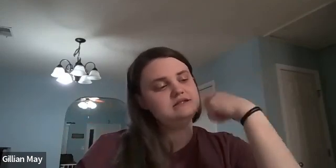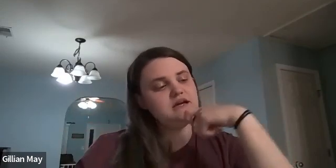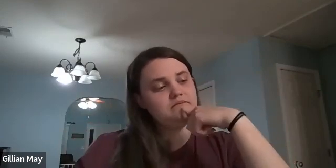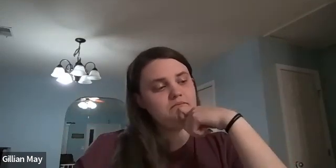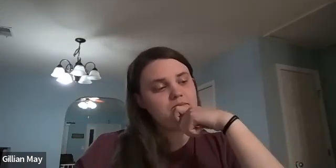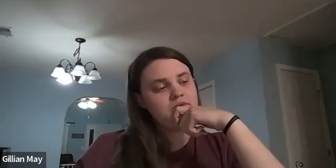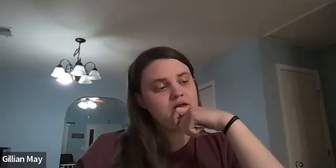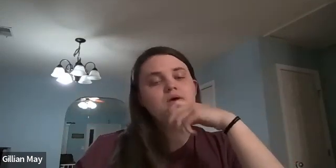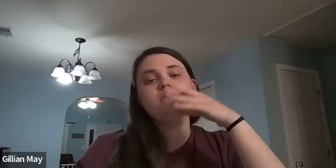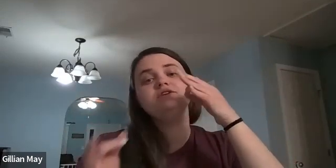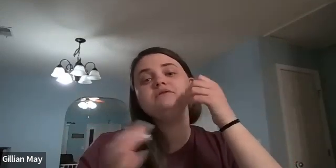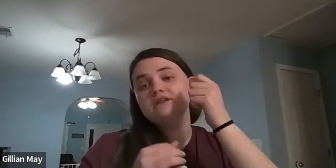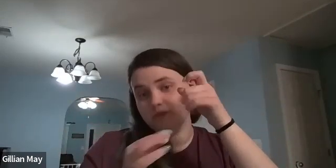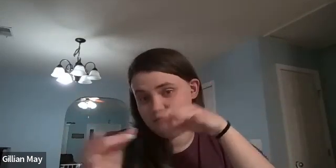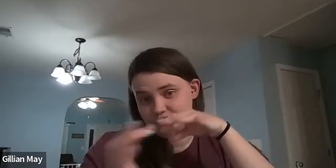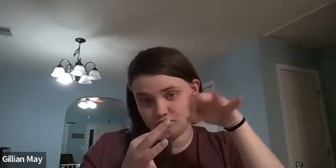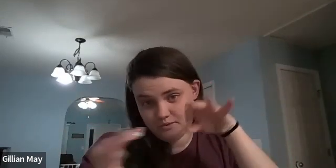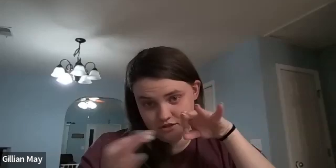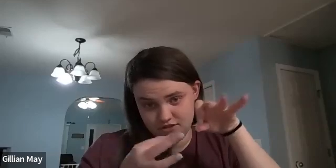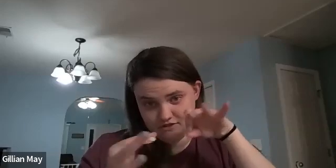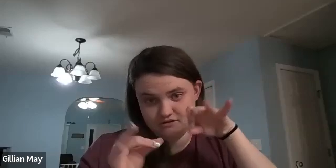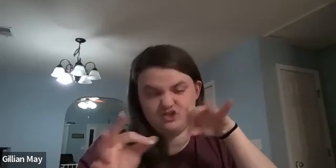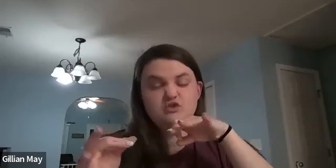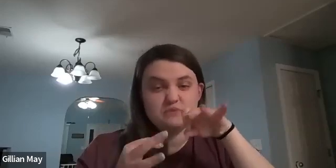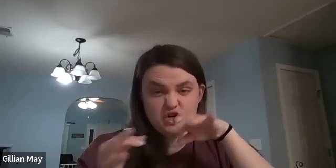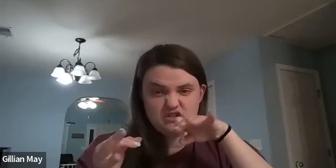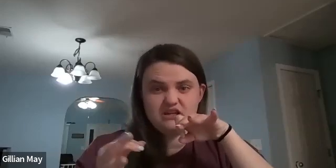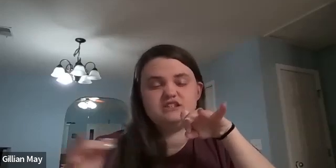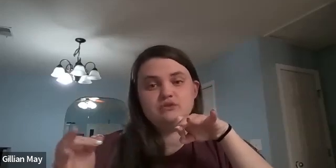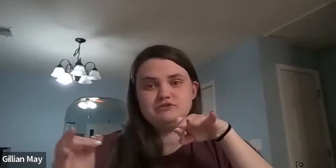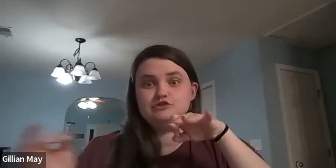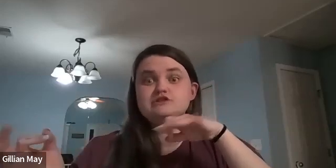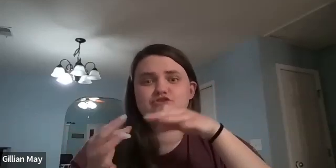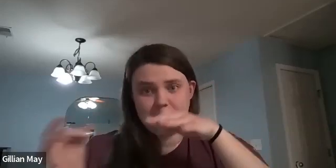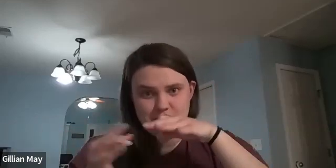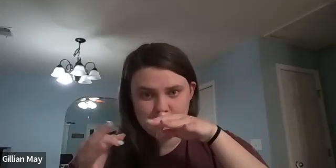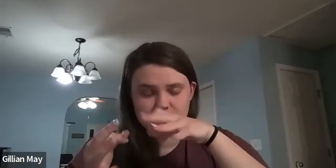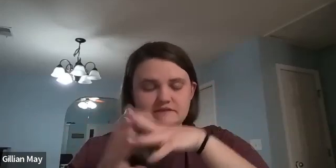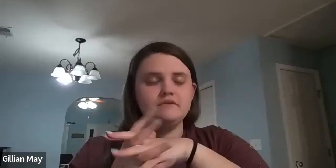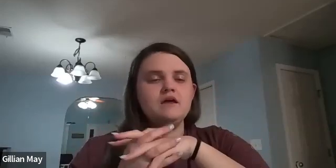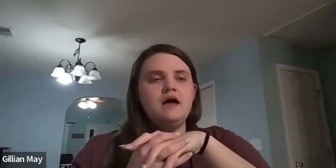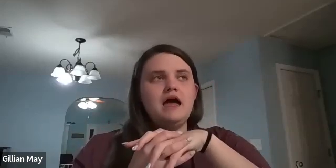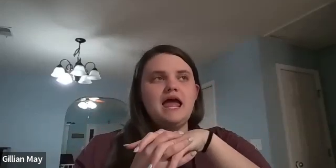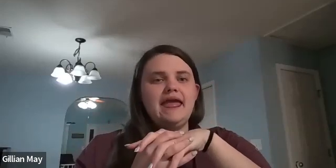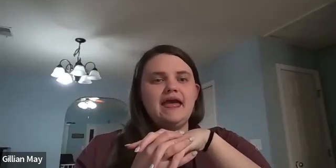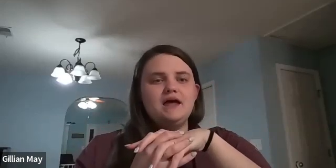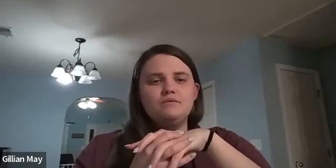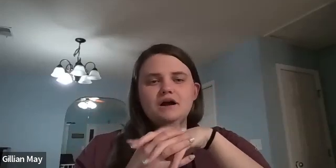see. We're going to do a little bit of descriptors. And we're not